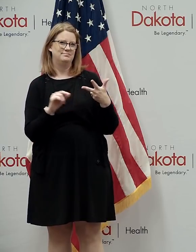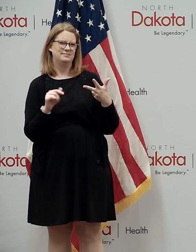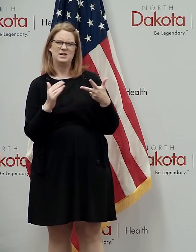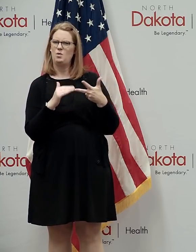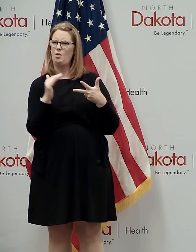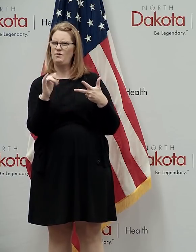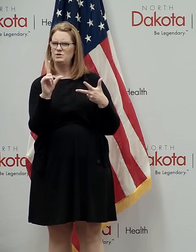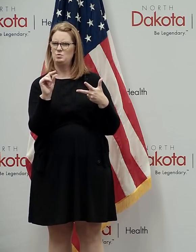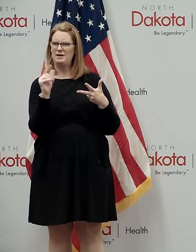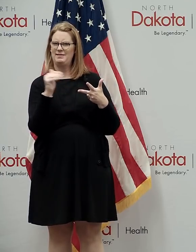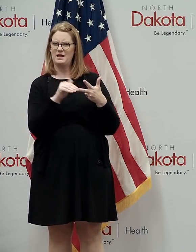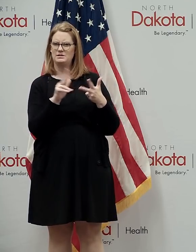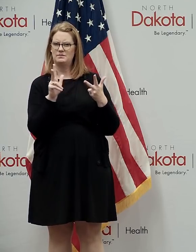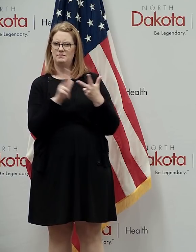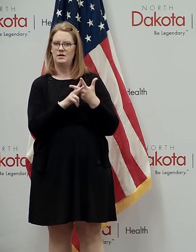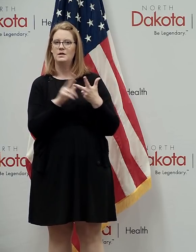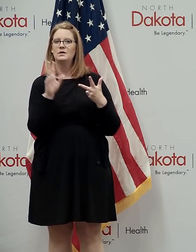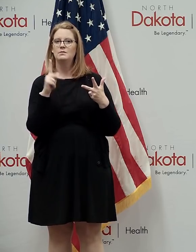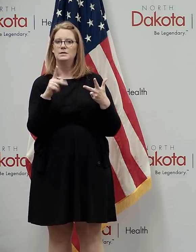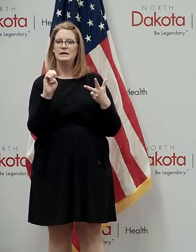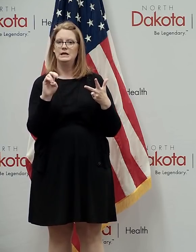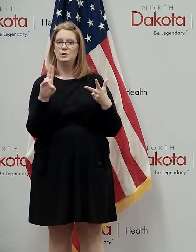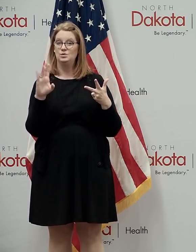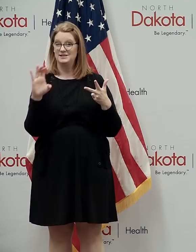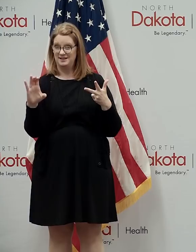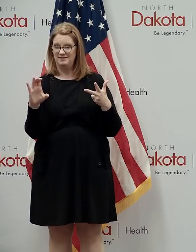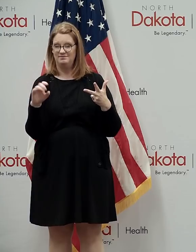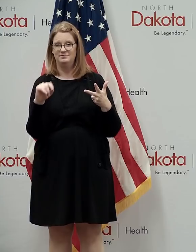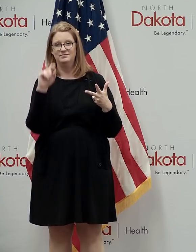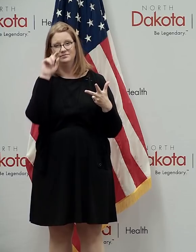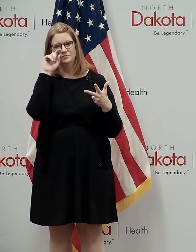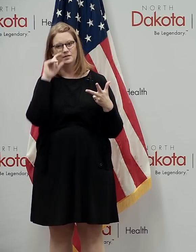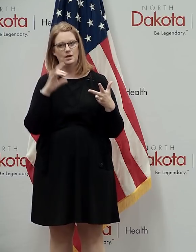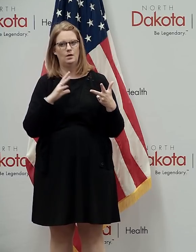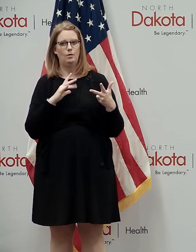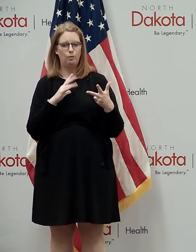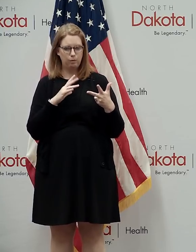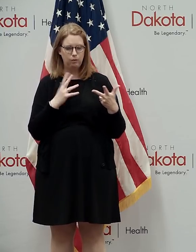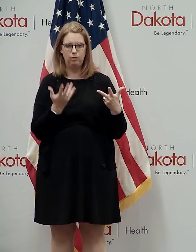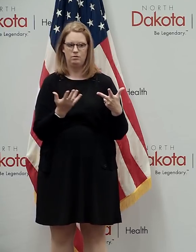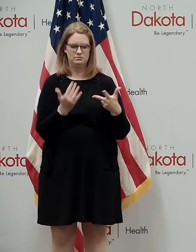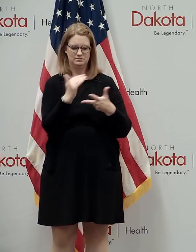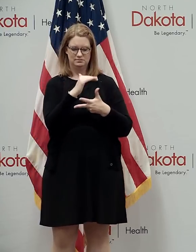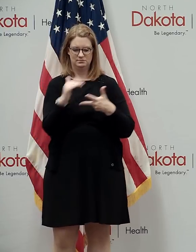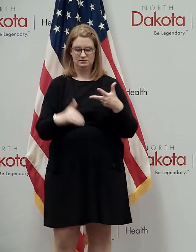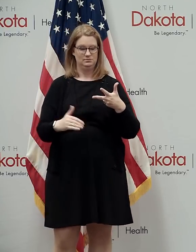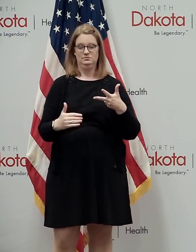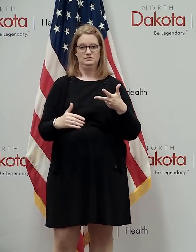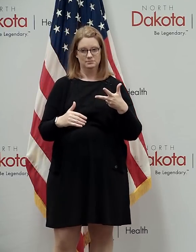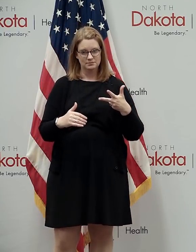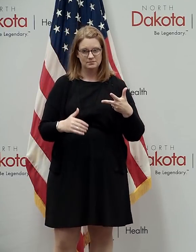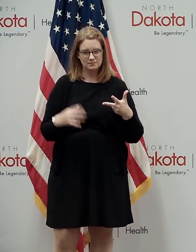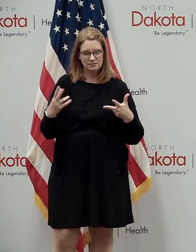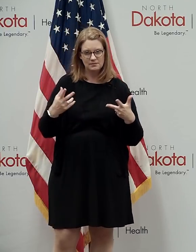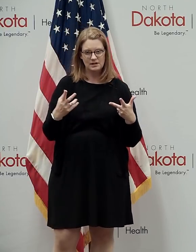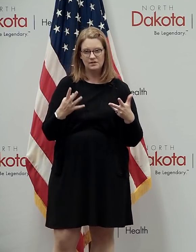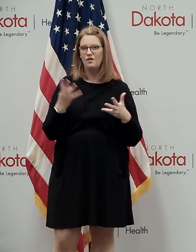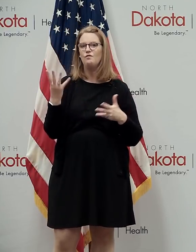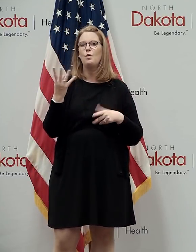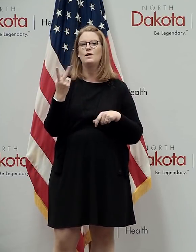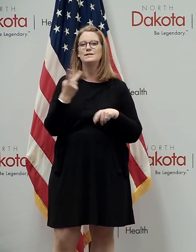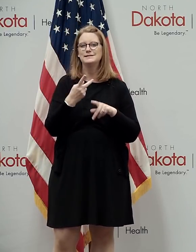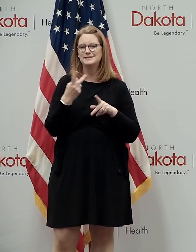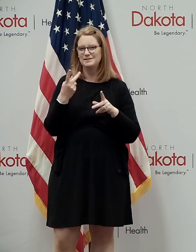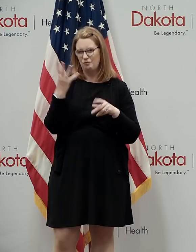over 20,000 filed for the pandemic unemployment emergency compensation. These claims 4 times higher